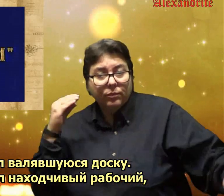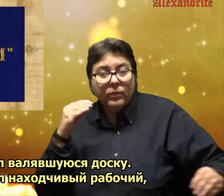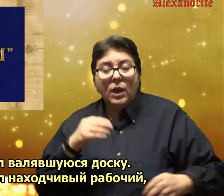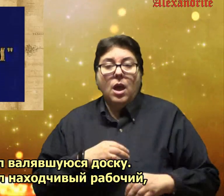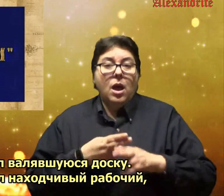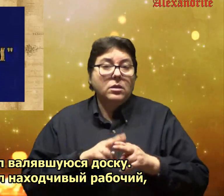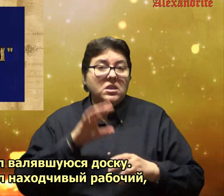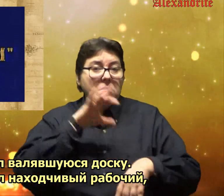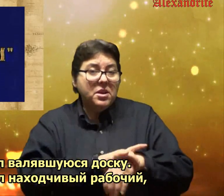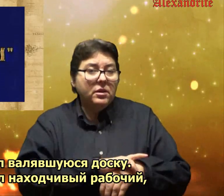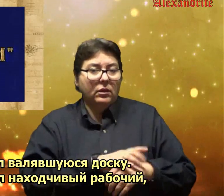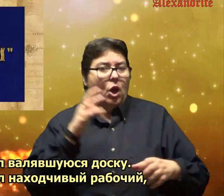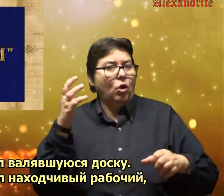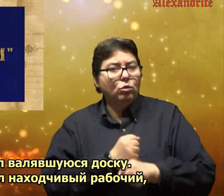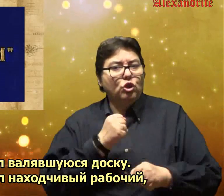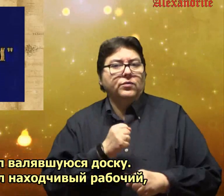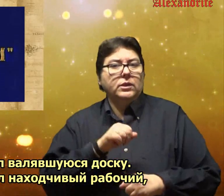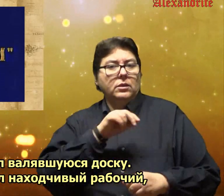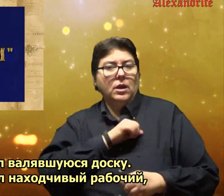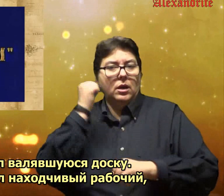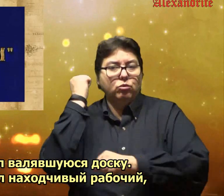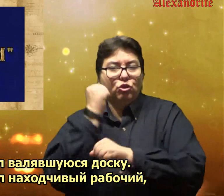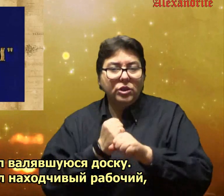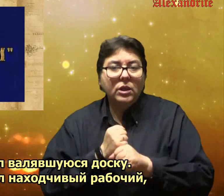not fiction But this time the story's about